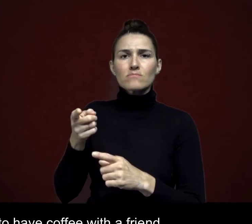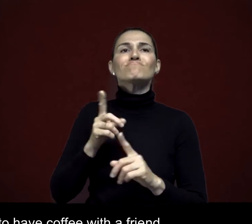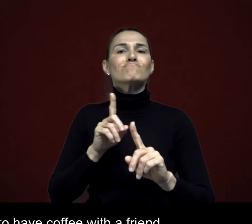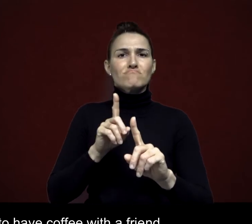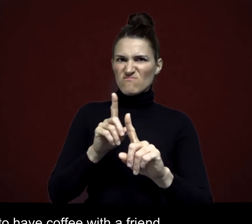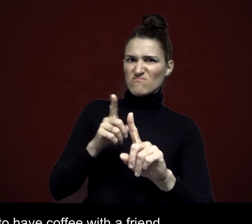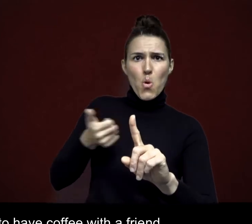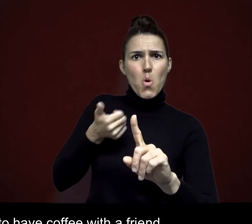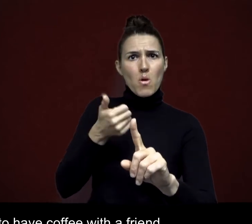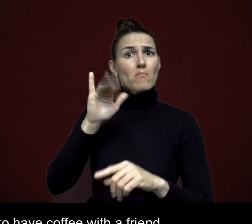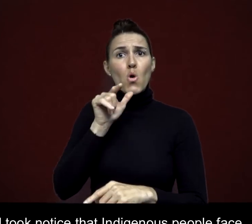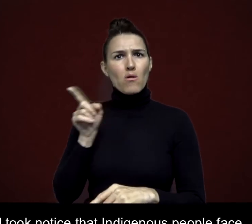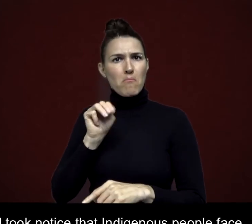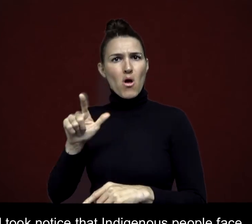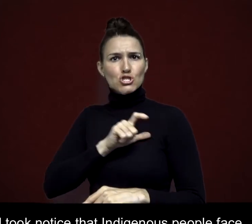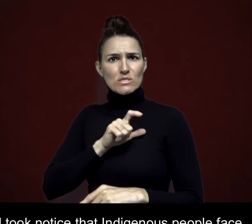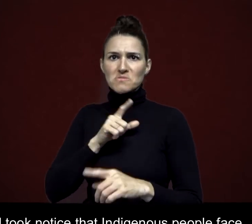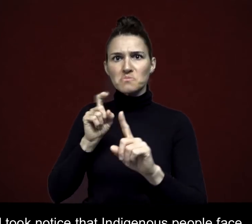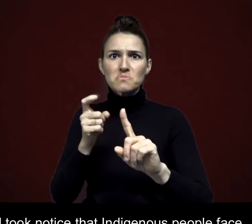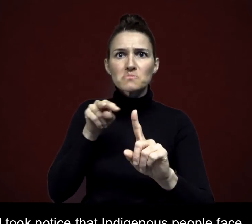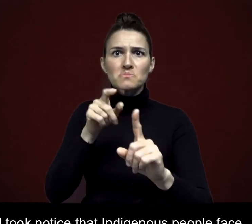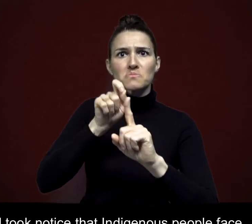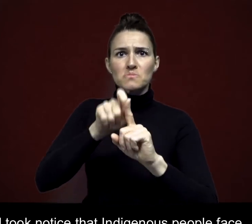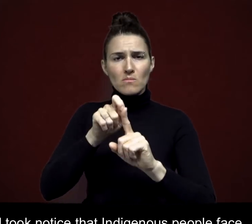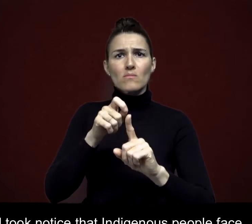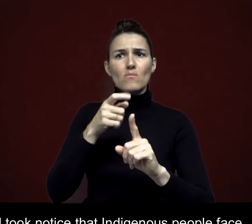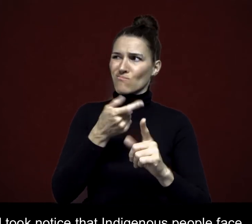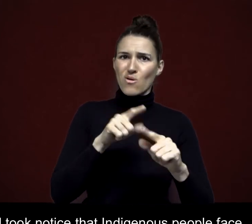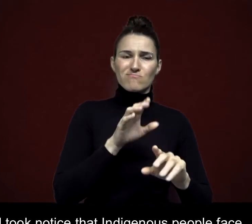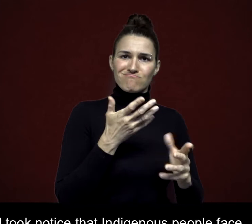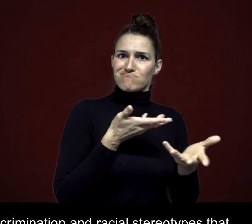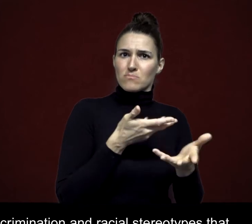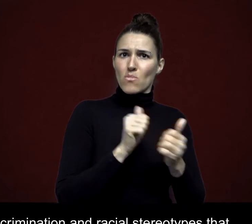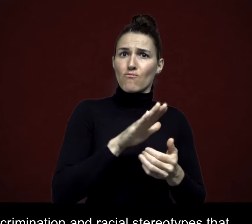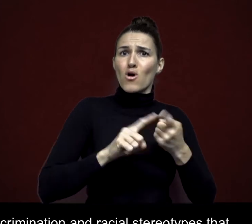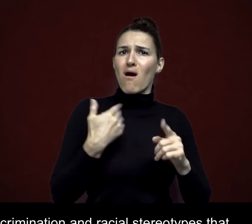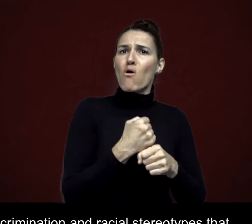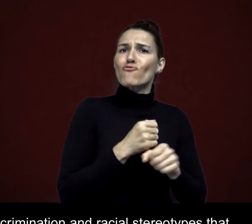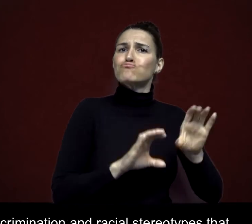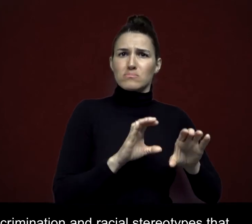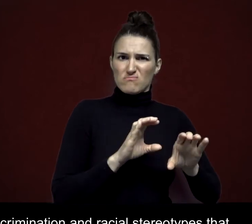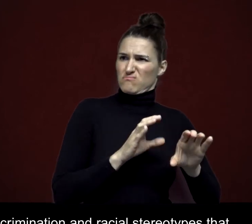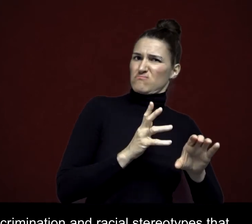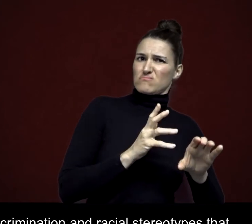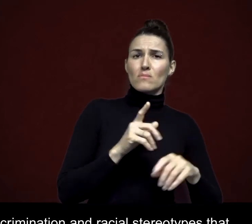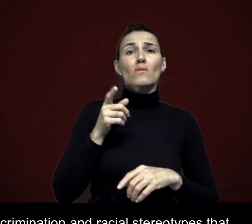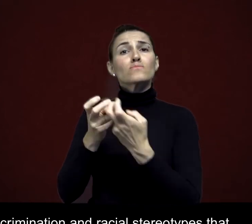coffee with a friend. The tribunal took notice that Indigenous people face systemic discrimination and racial stereotypes